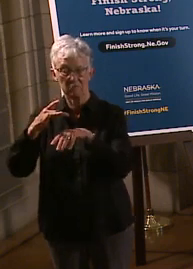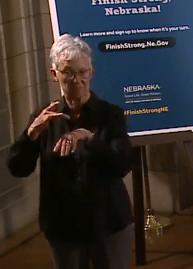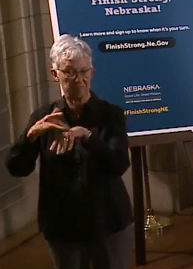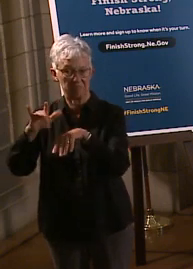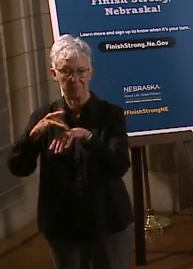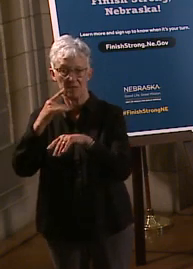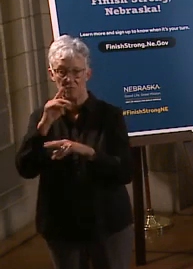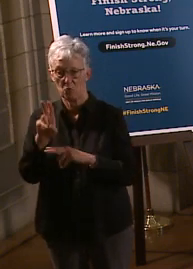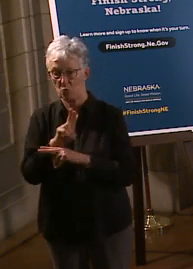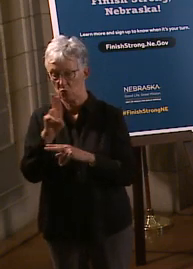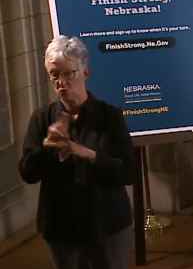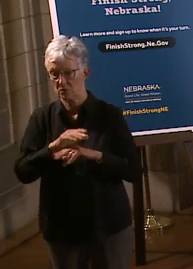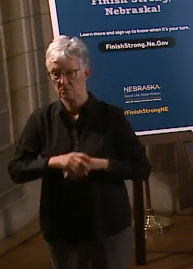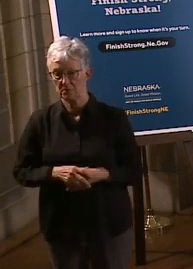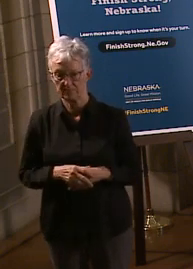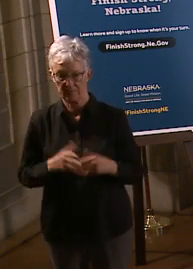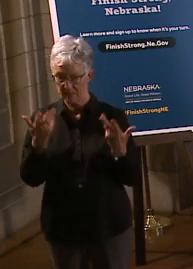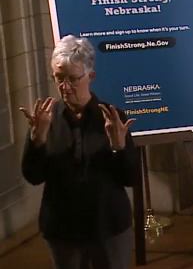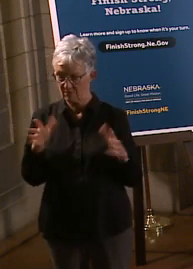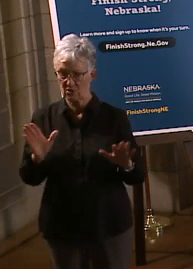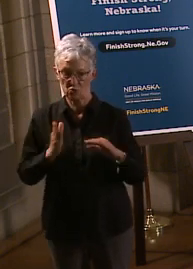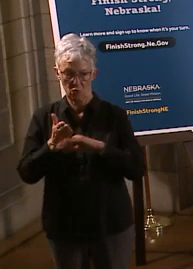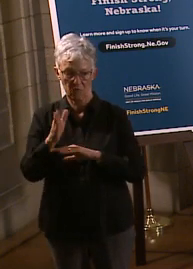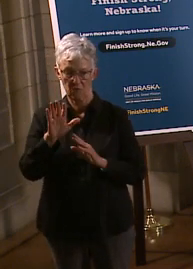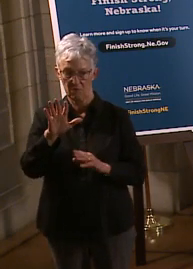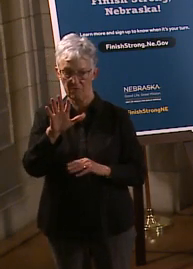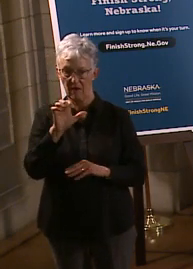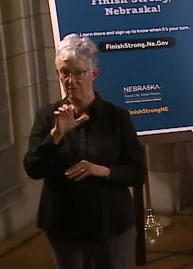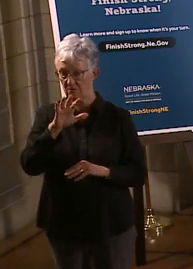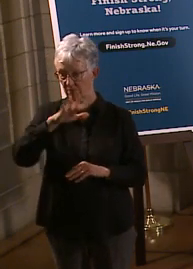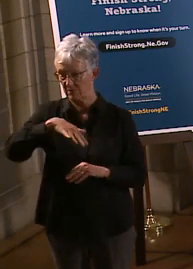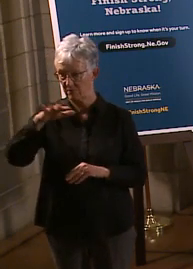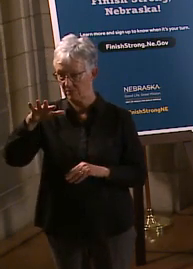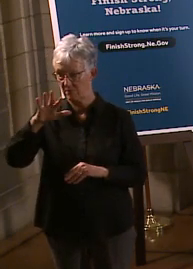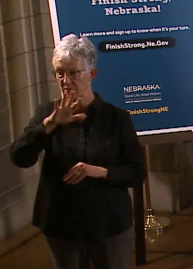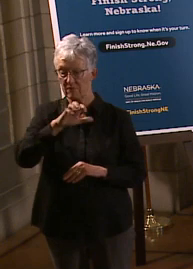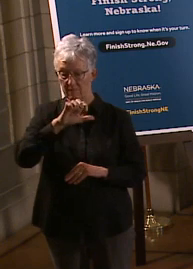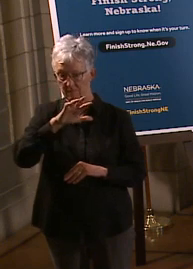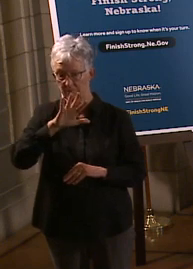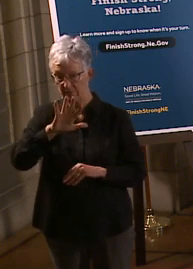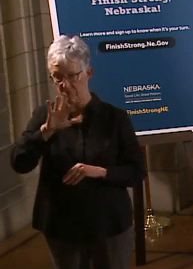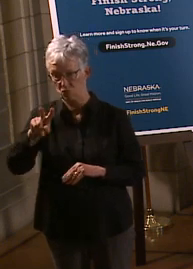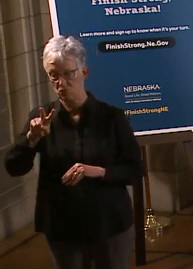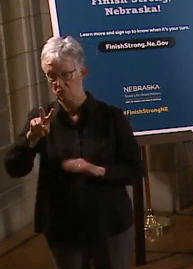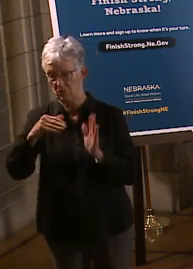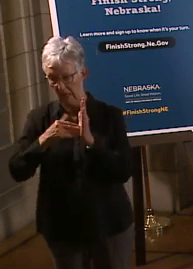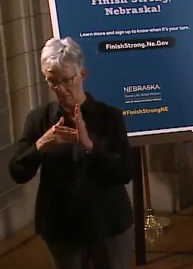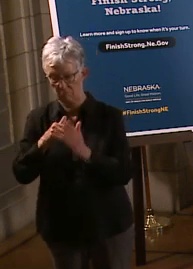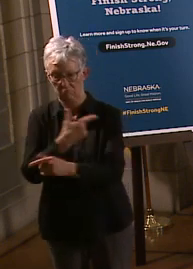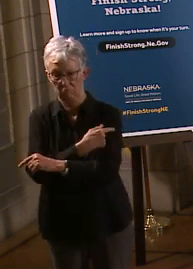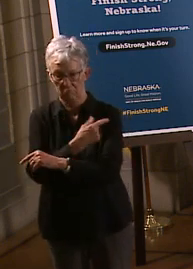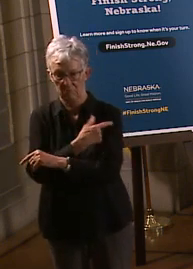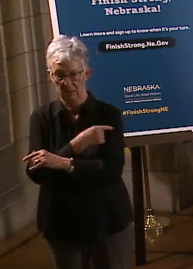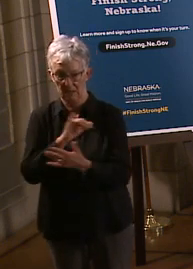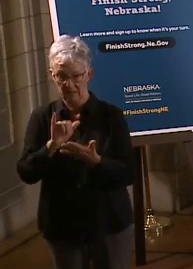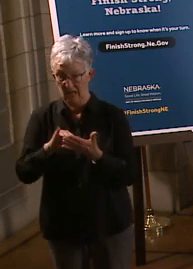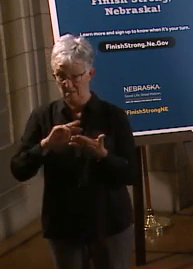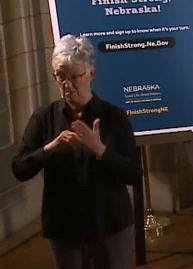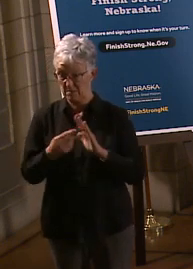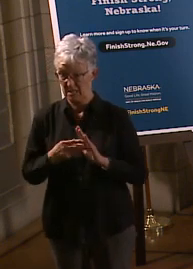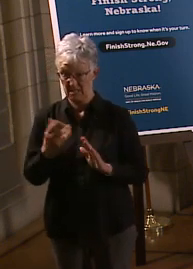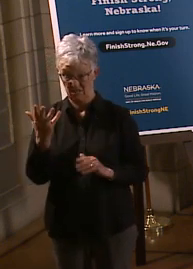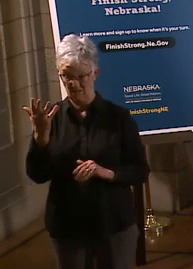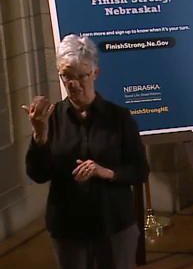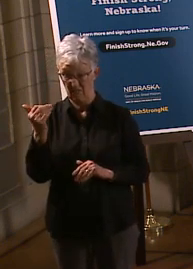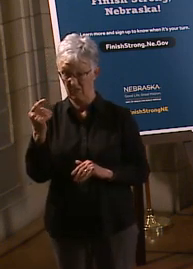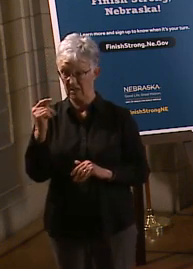over 552,000 vaccines administered. That puts us about 18th as far as percent of population, according to the New